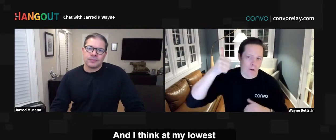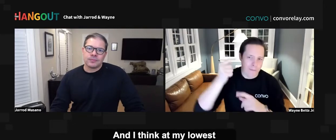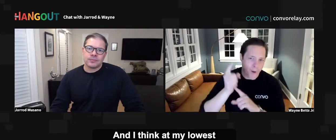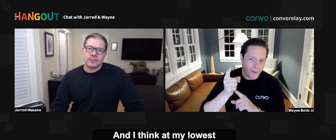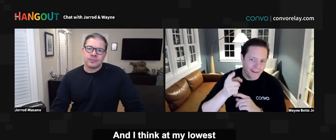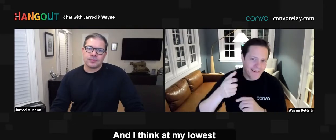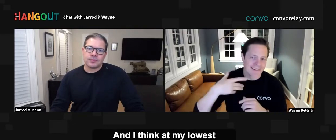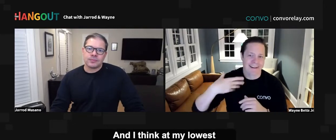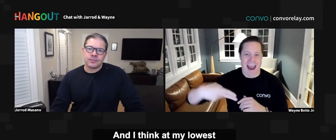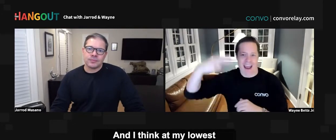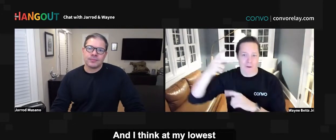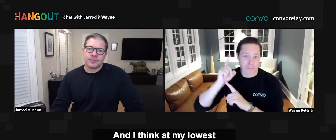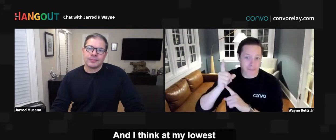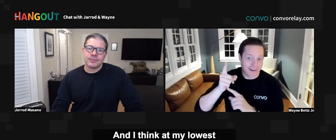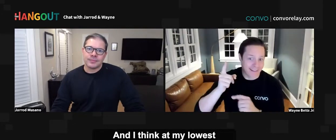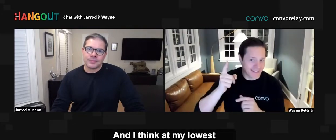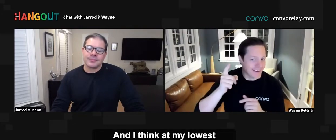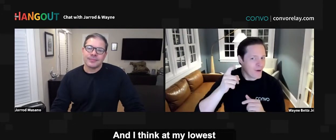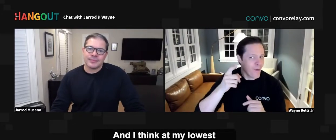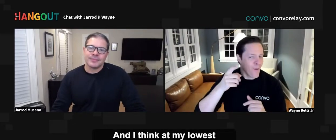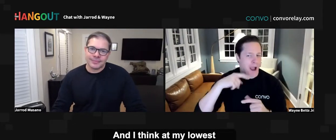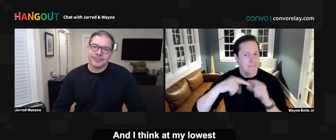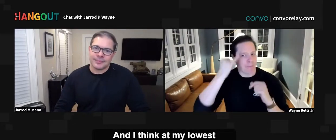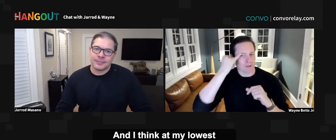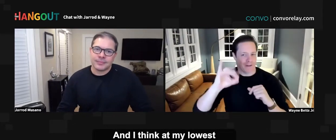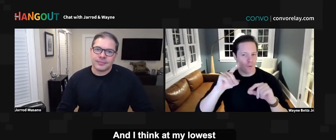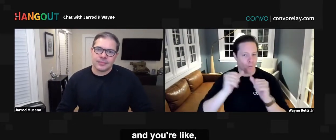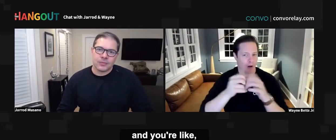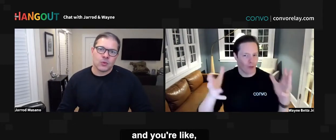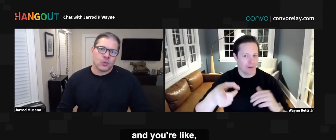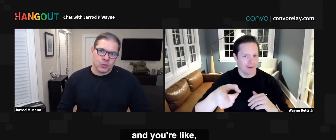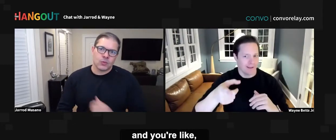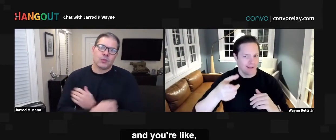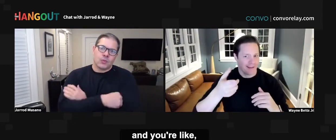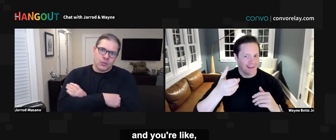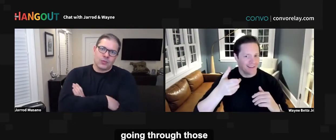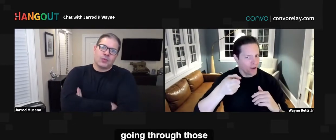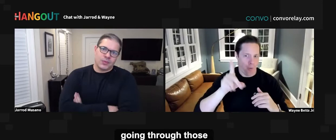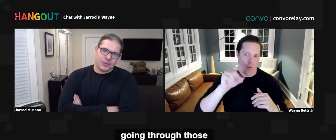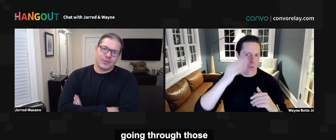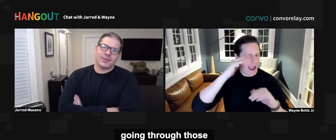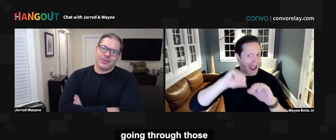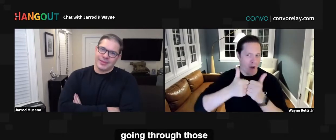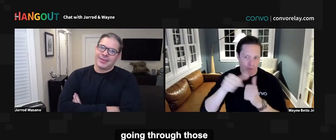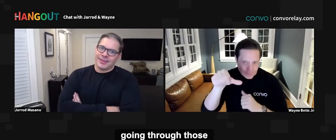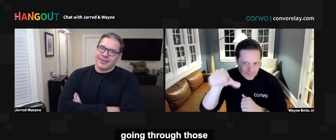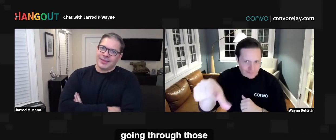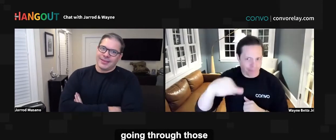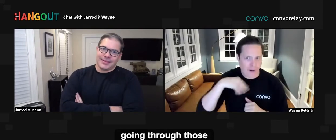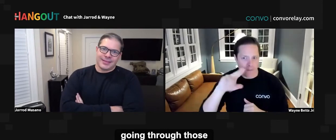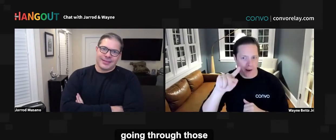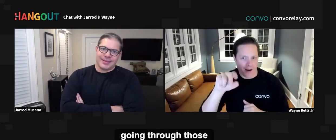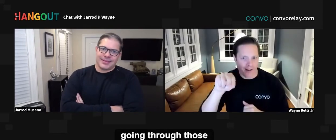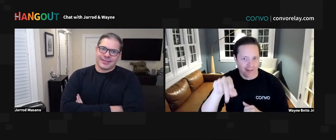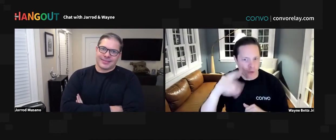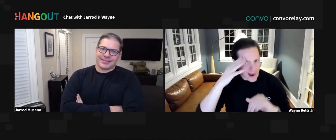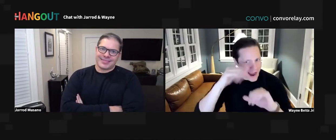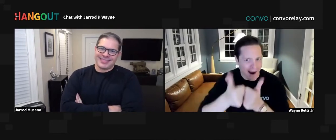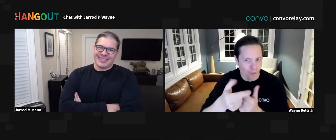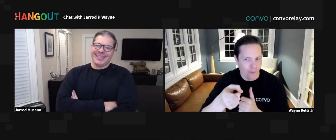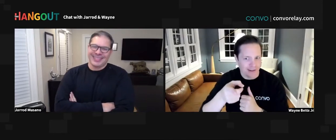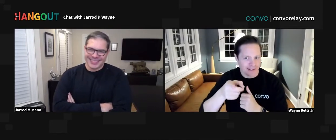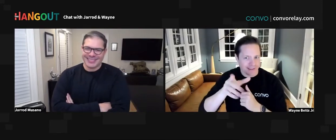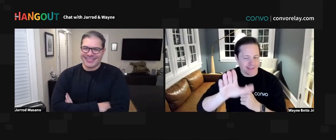agree. And I think at my lowest moments and my high moments here, like I can't even imagine going through those moments without you.